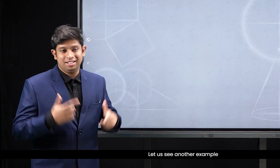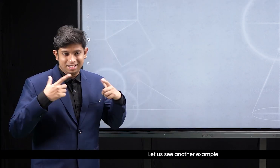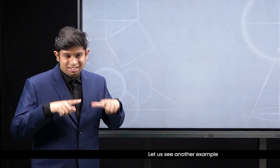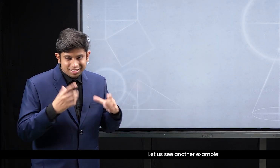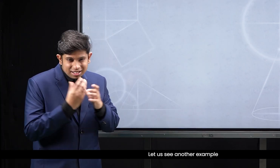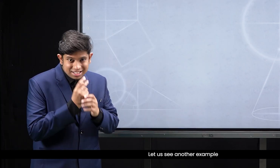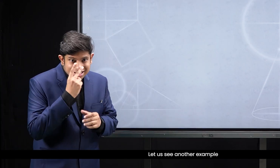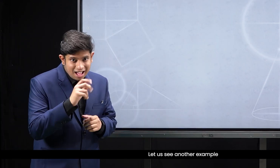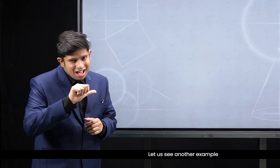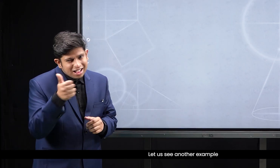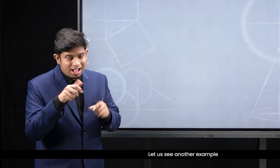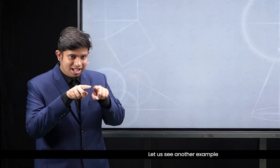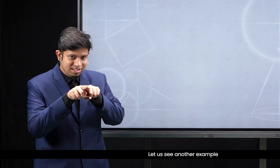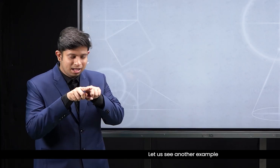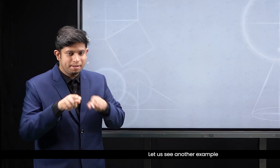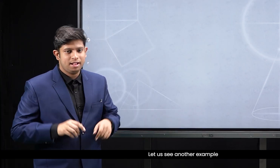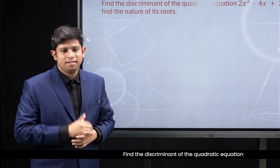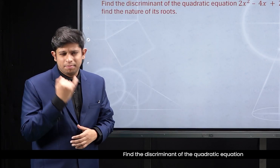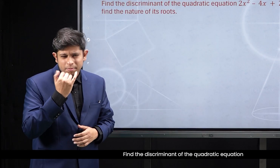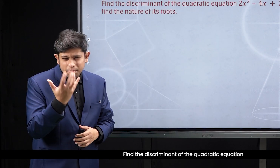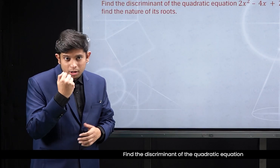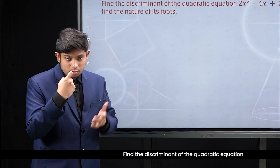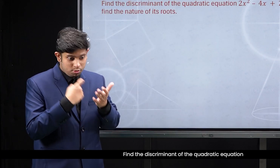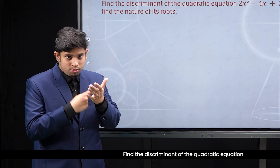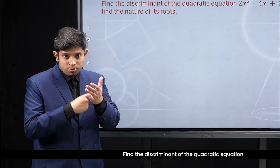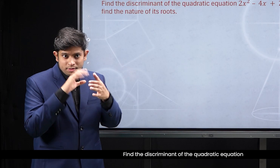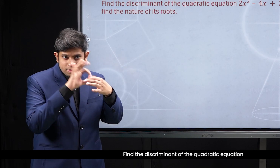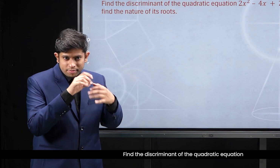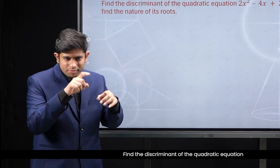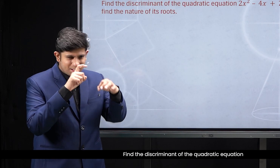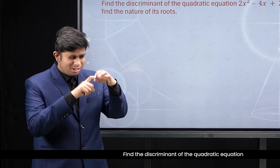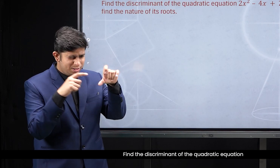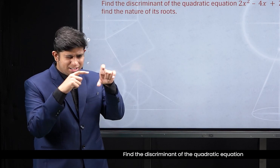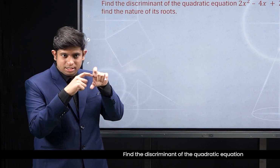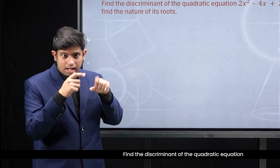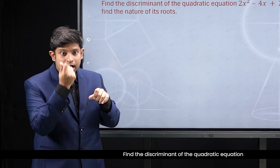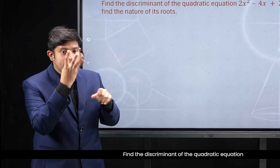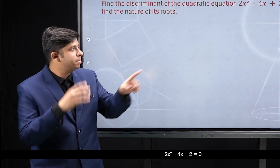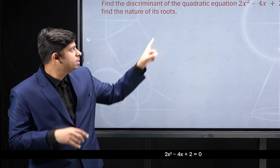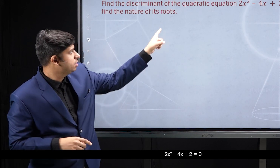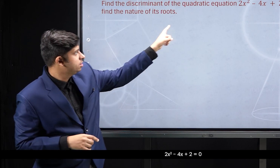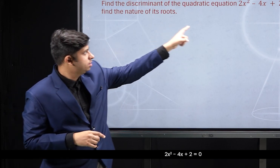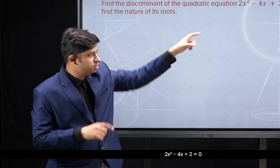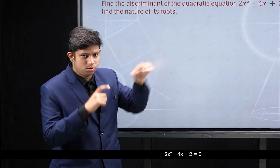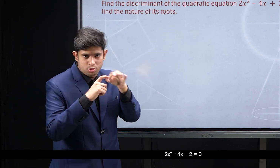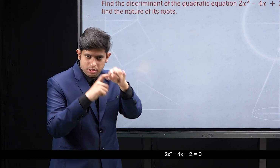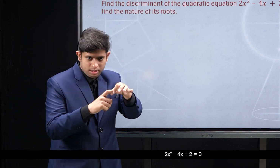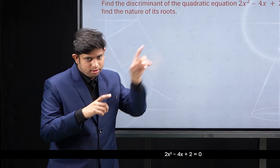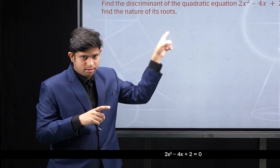Let us see another example. Find the discriminant of the quadratic equation 2x square minus 4x